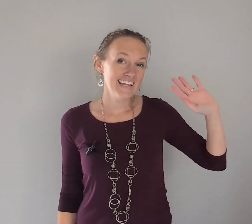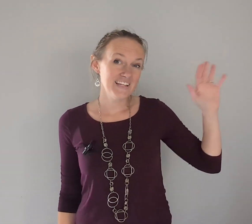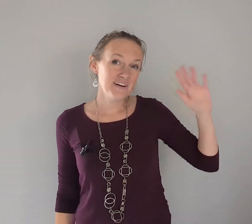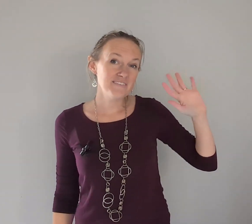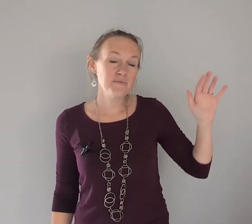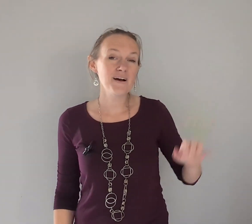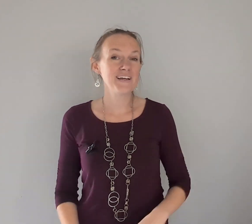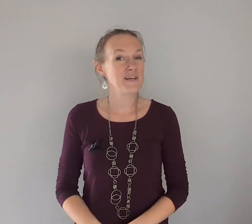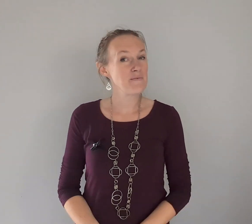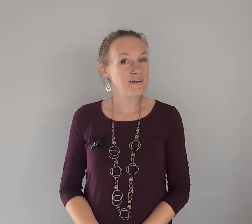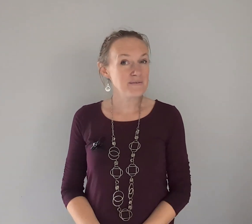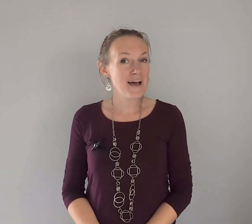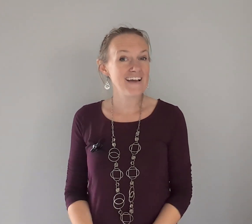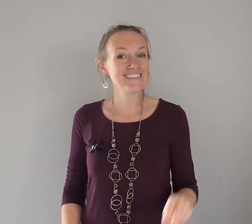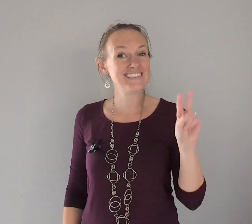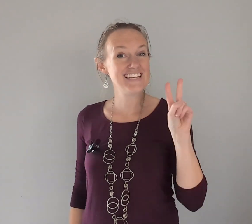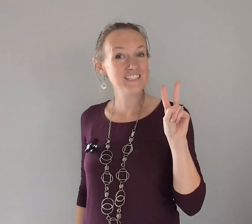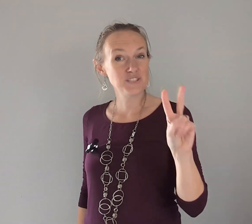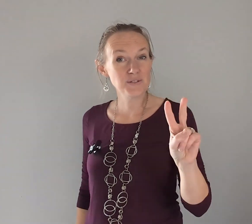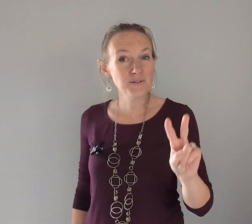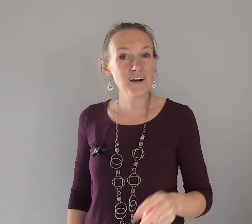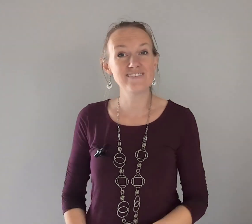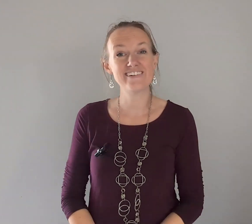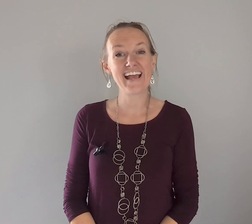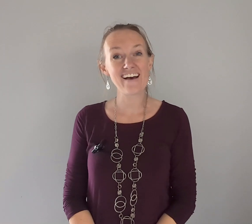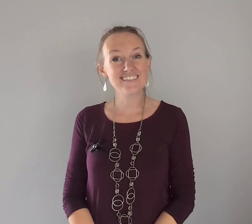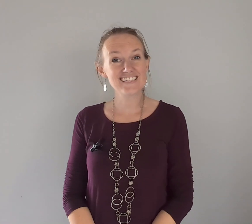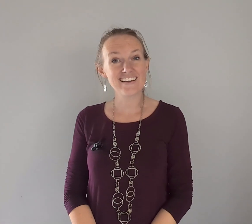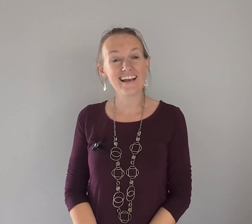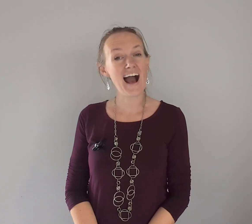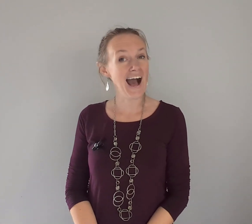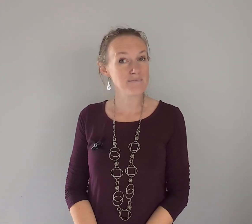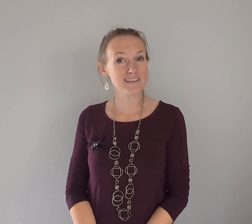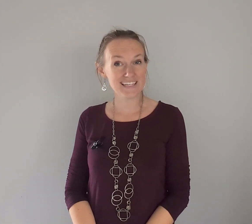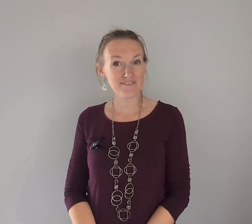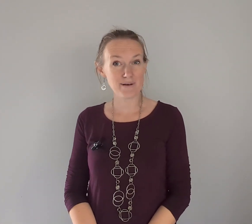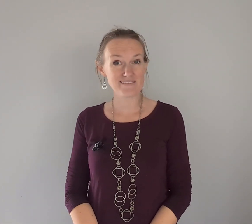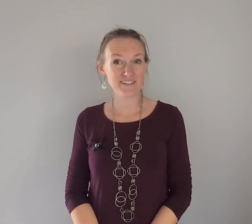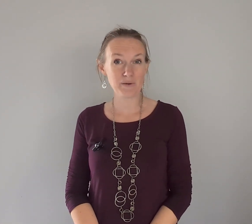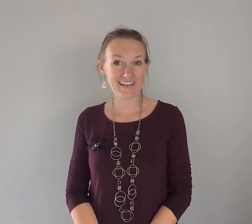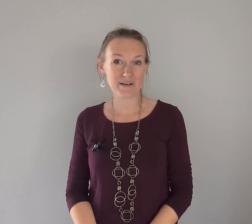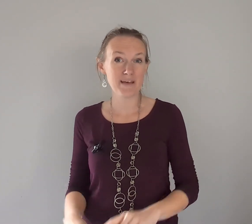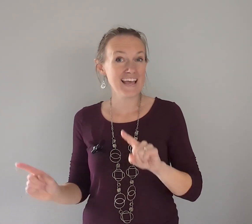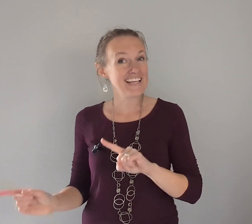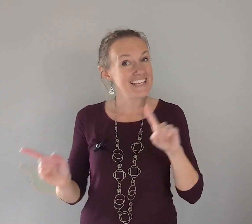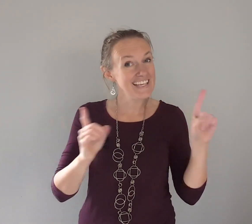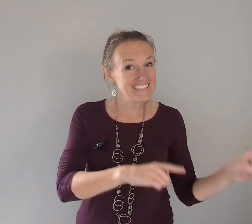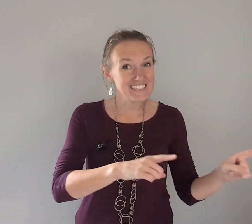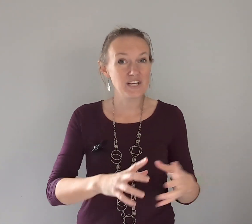Hello everyone and welcome back to day 2 of learning how to sign I Believe by Phil Wickham. Yesterday